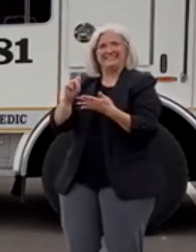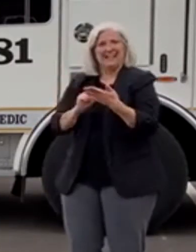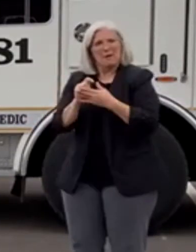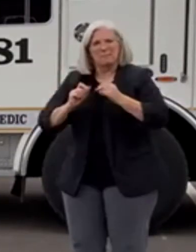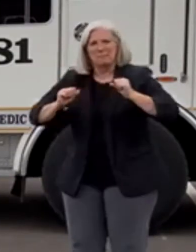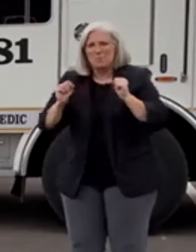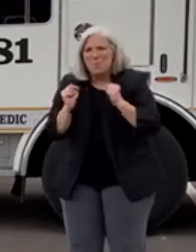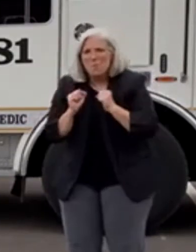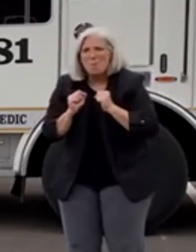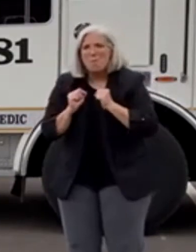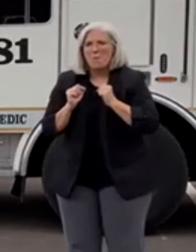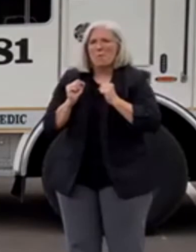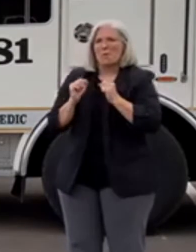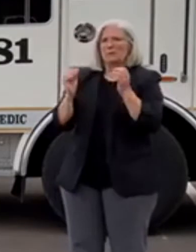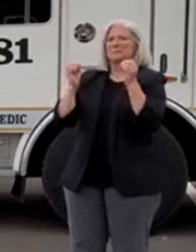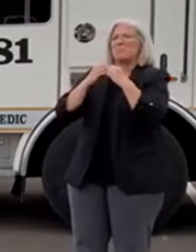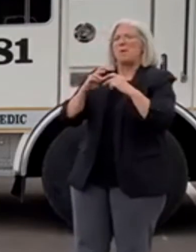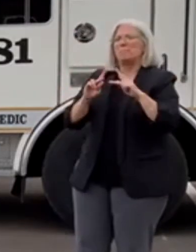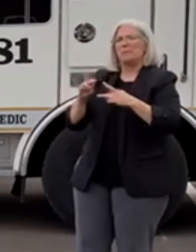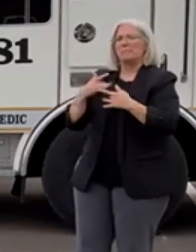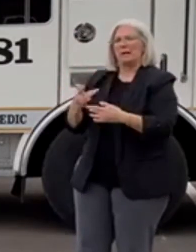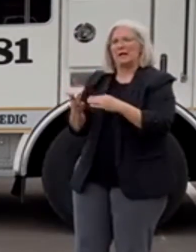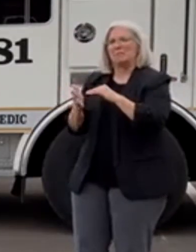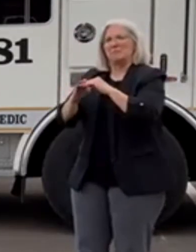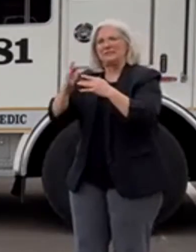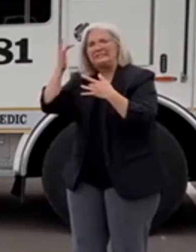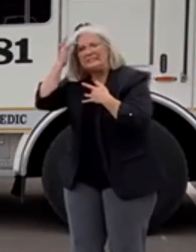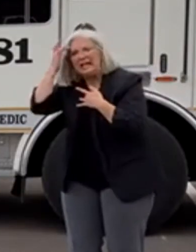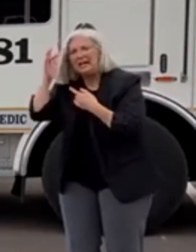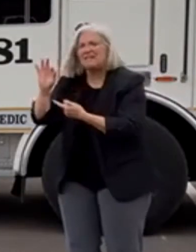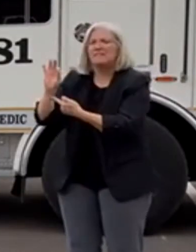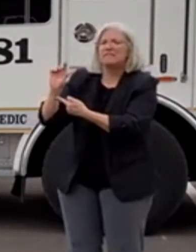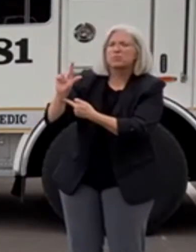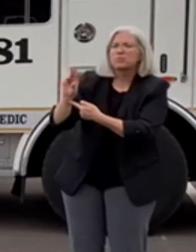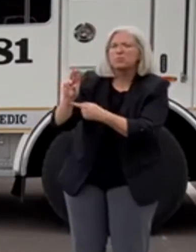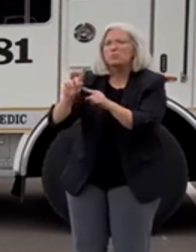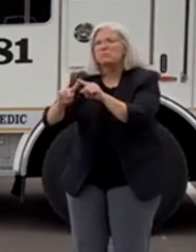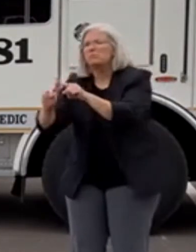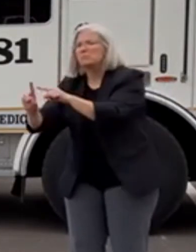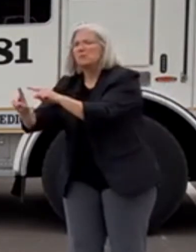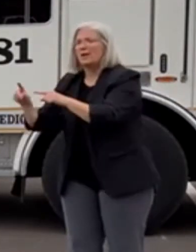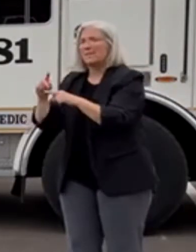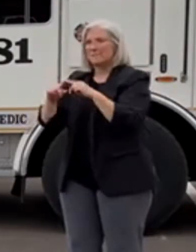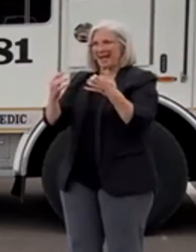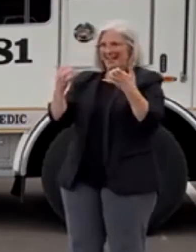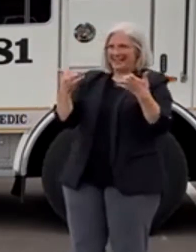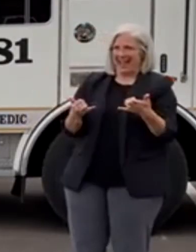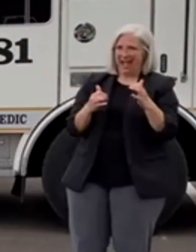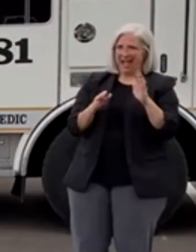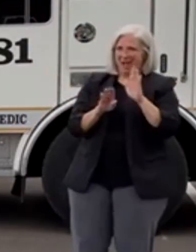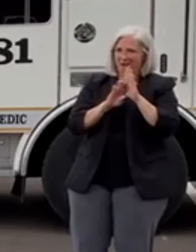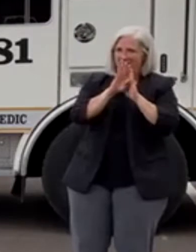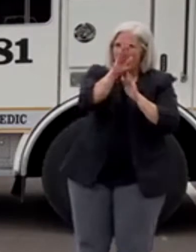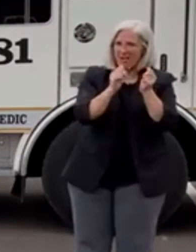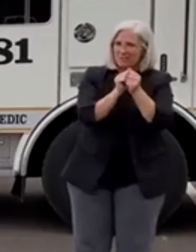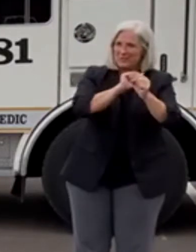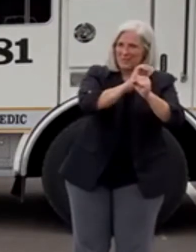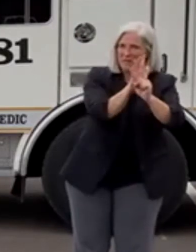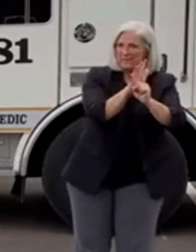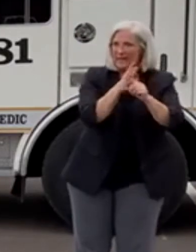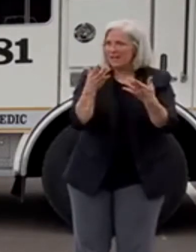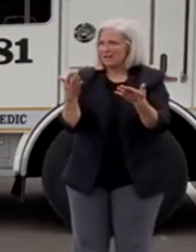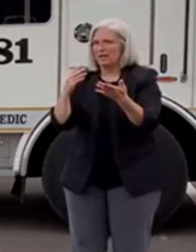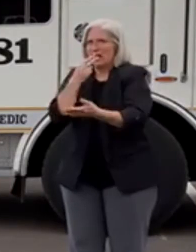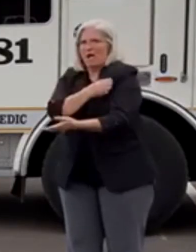we're expecting to see more COVID cases in the hospital, and they only have a limited number of beds. We can't depend on